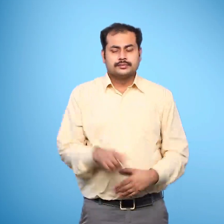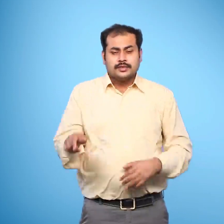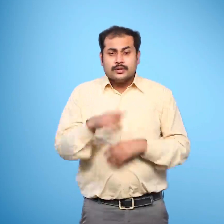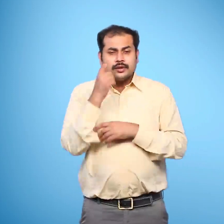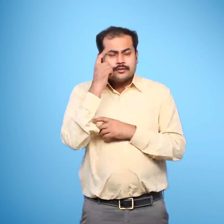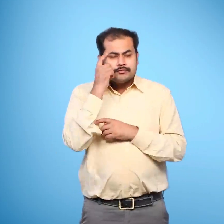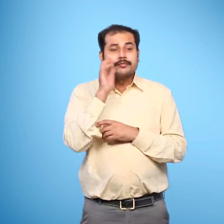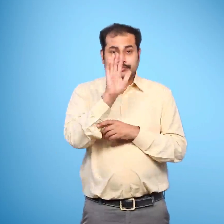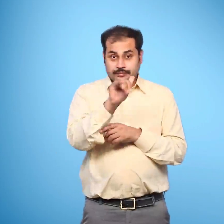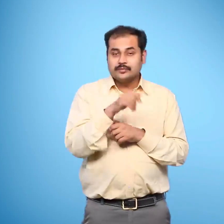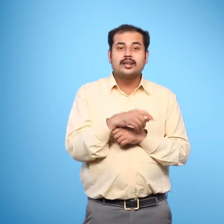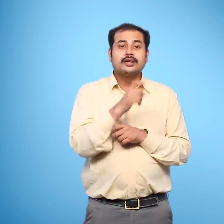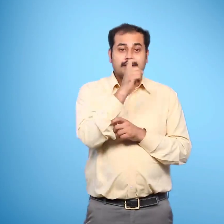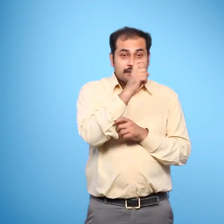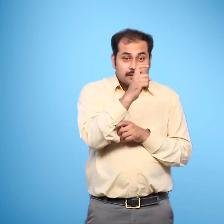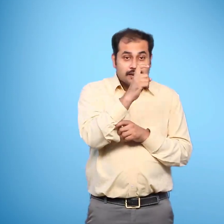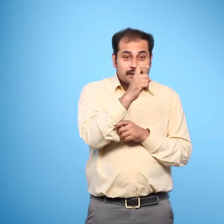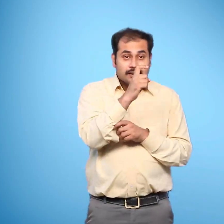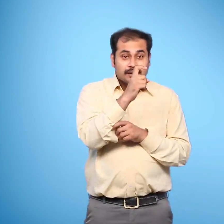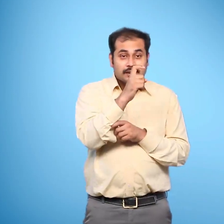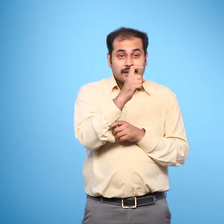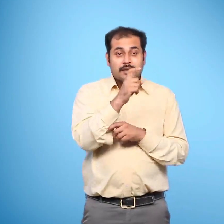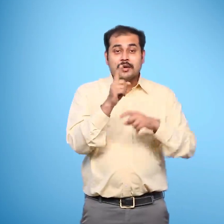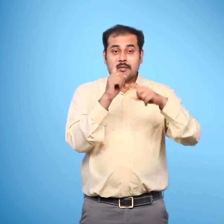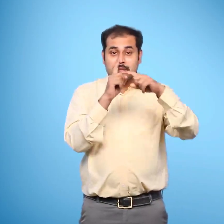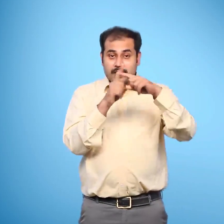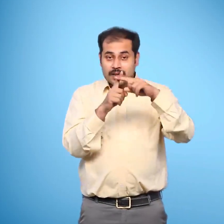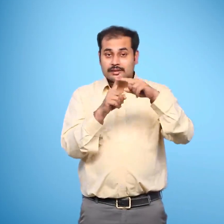She says, Start from 7 and